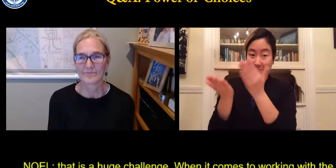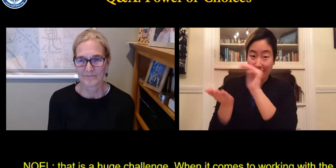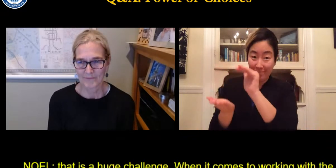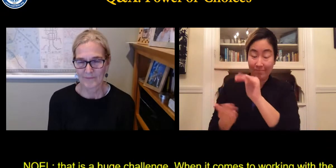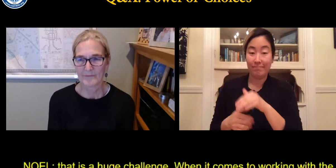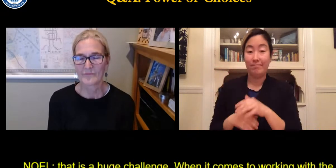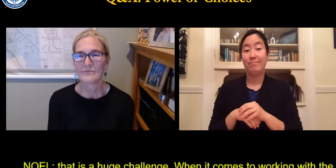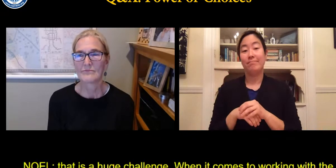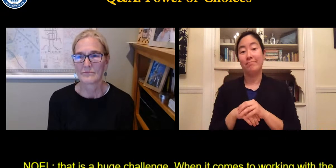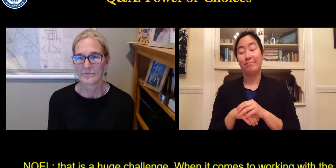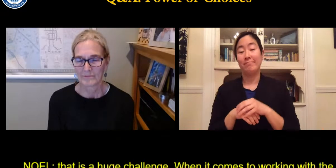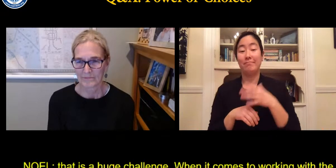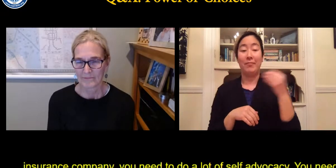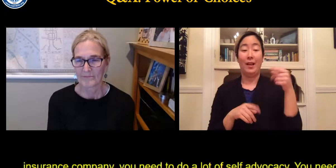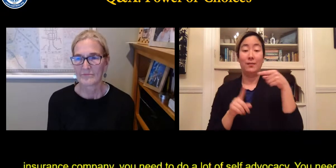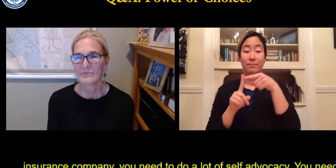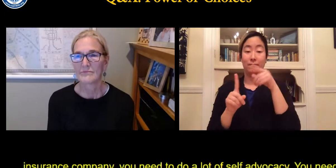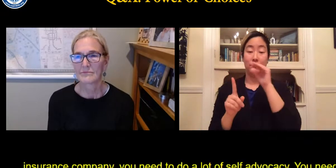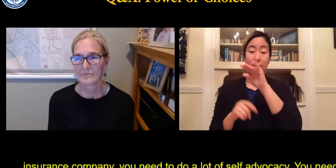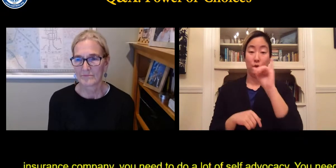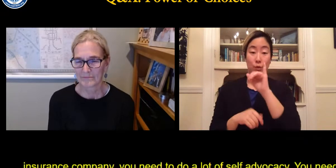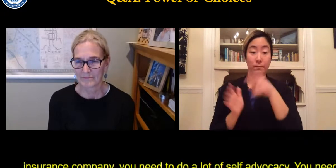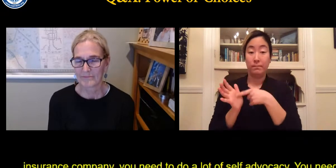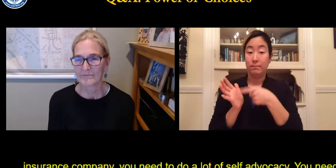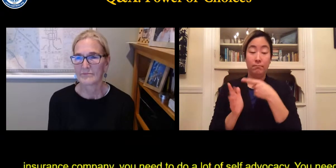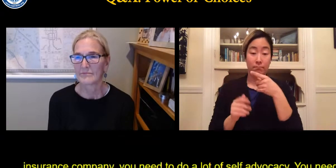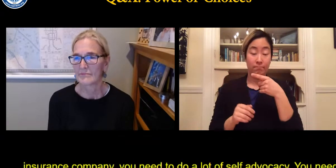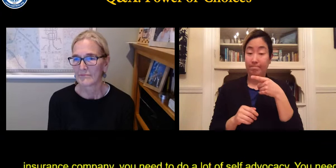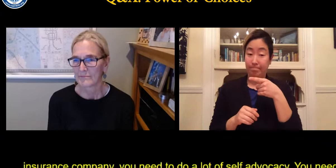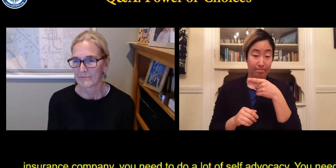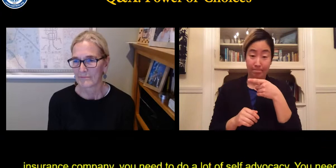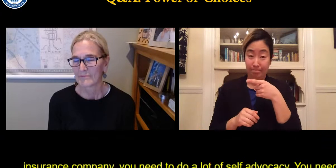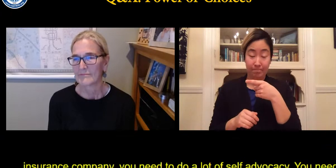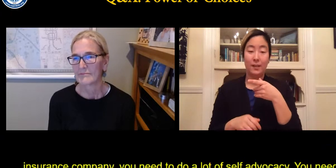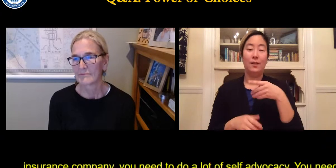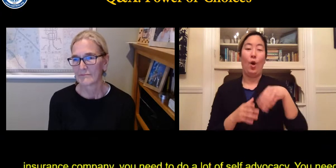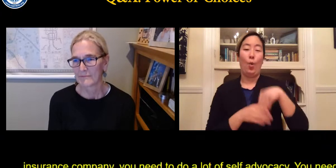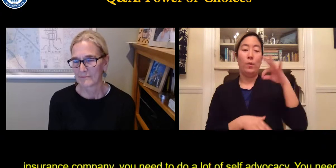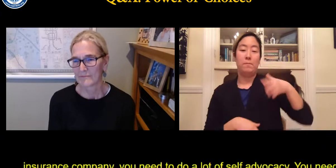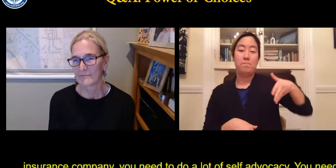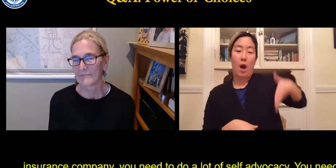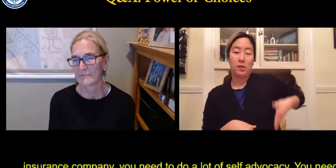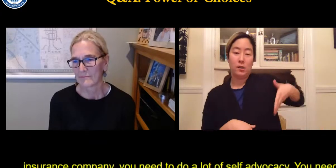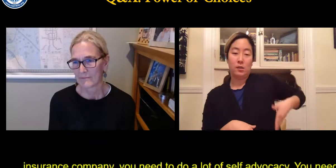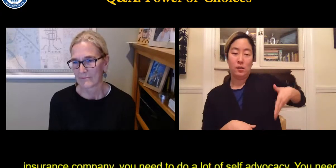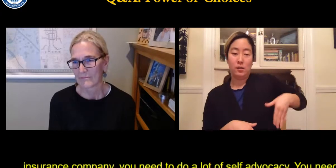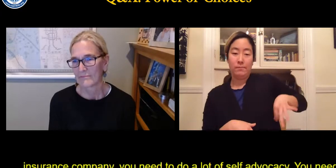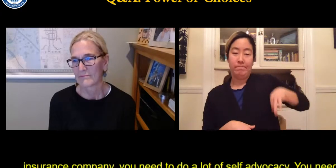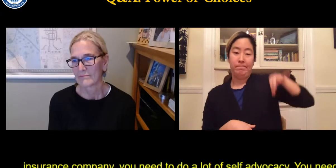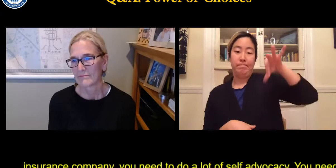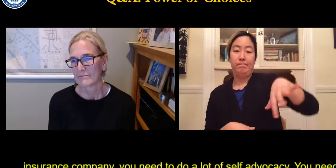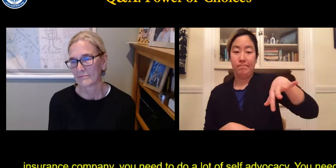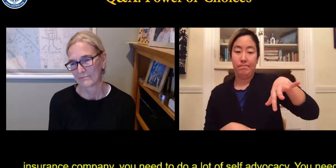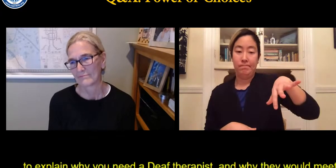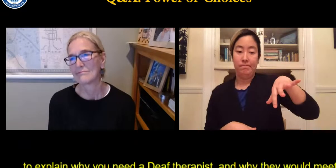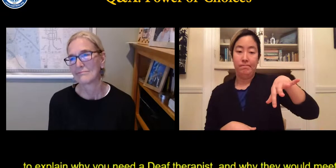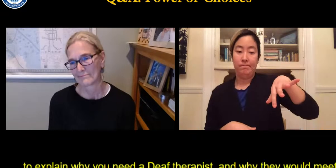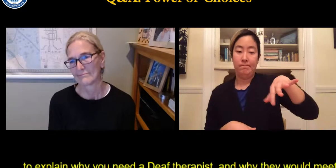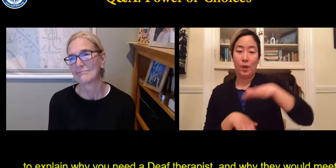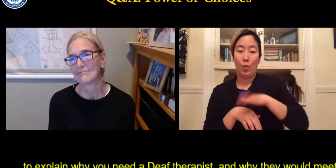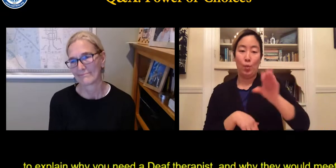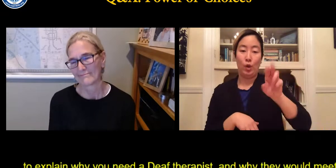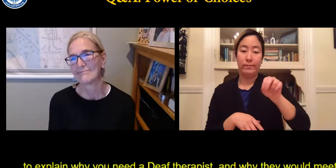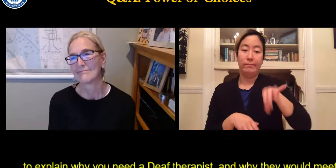Maybe you can ask your doctor to write you a letter to submit as an attachment to the insurance. Insurance sometimes does not give